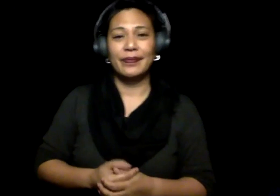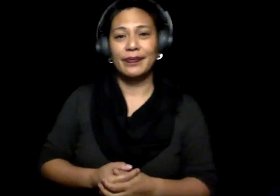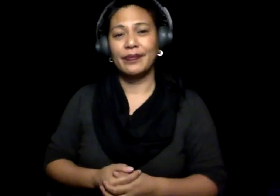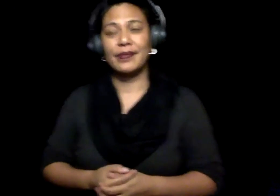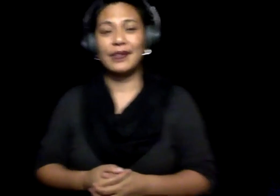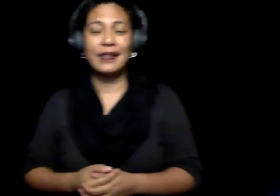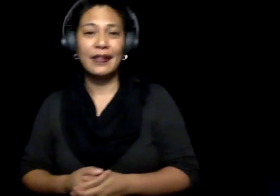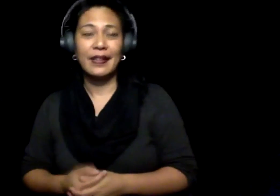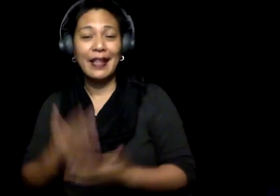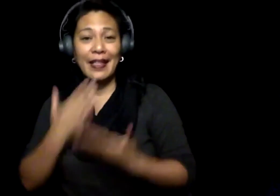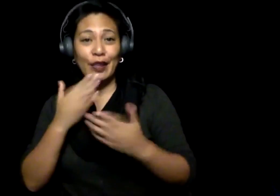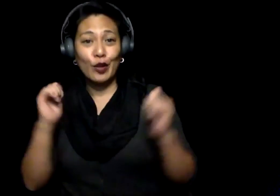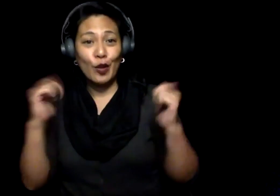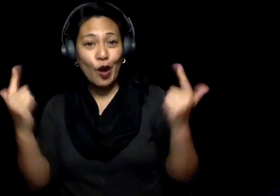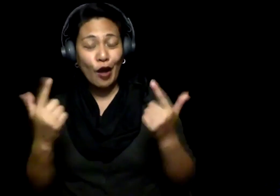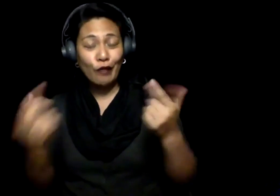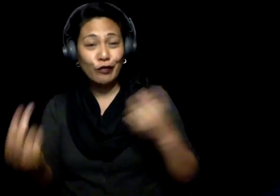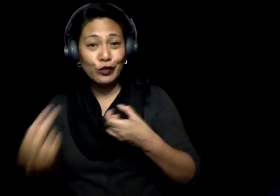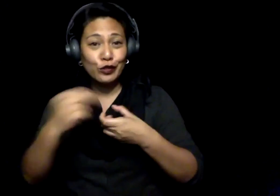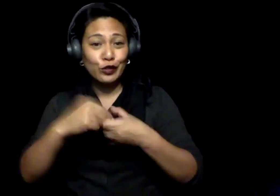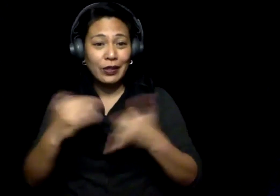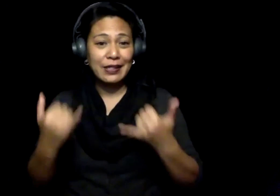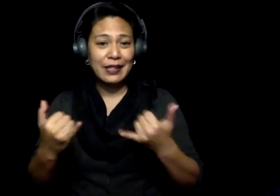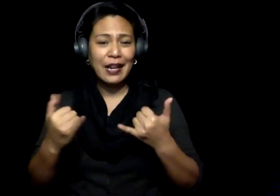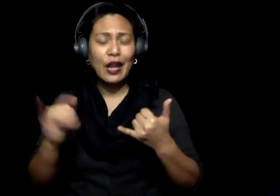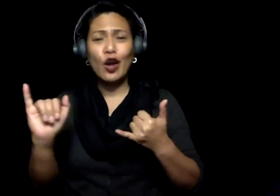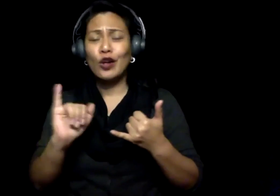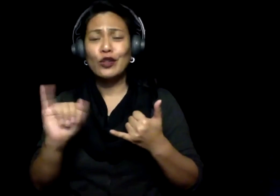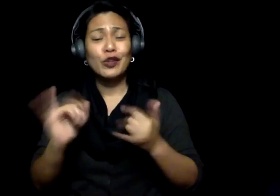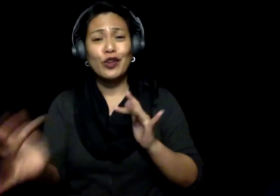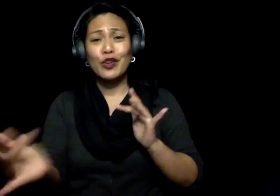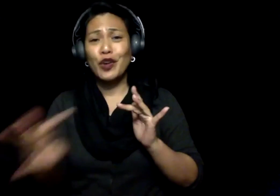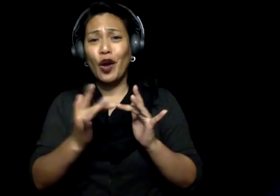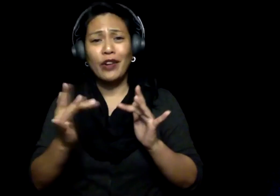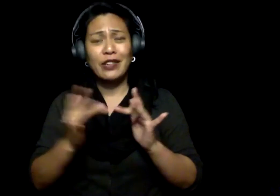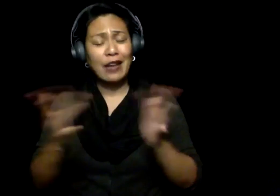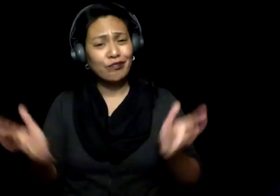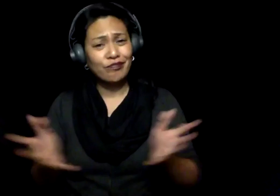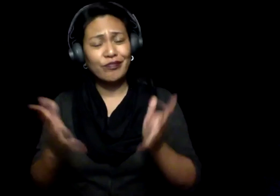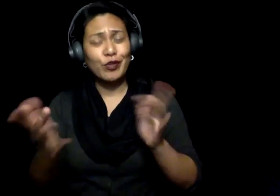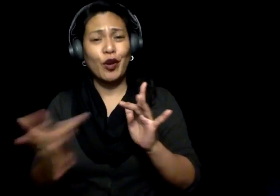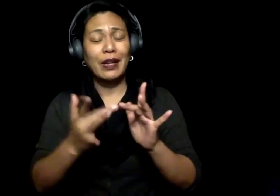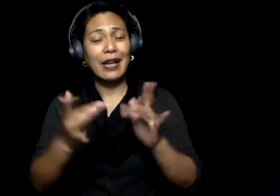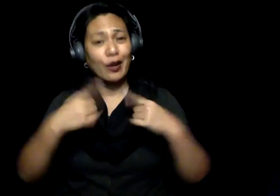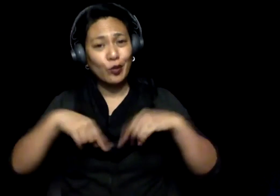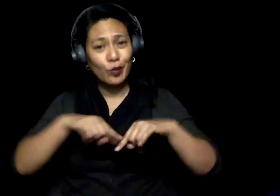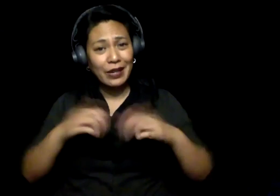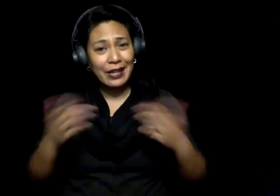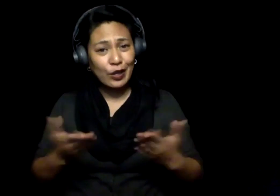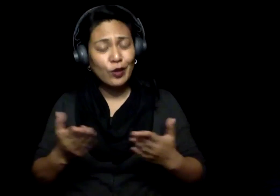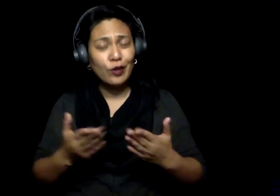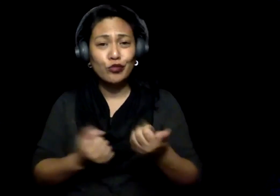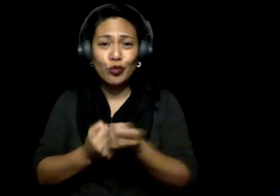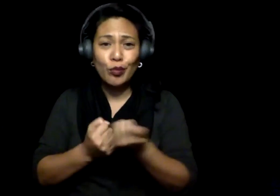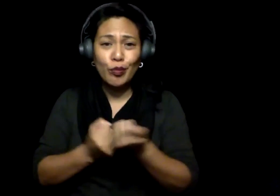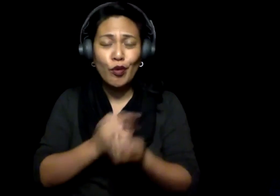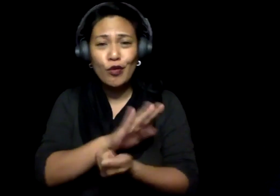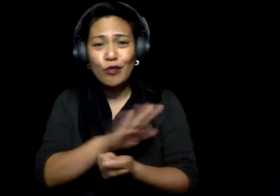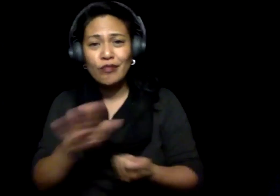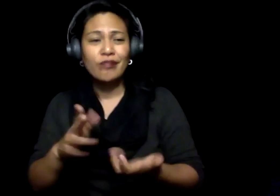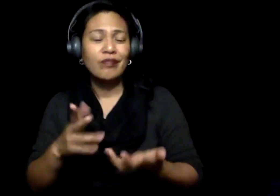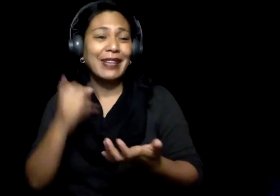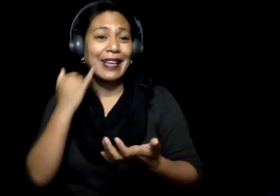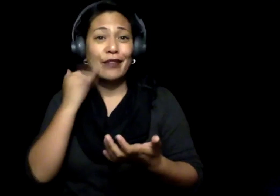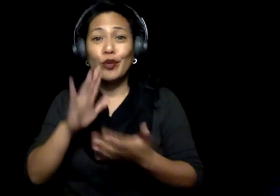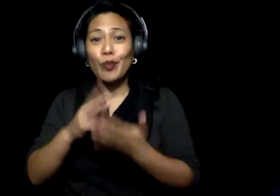you to all of you for coming, and please reach out. You know, we're here to support you. If you want to discuss your